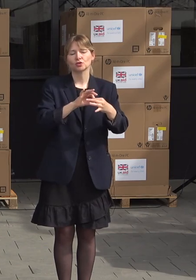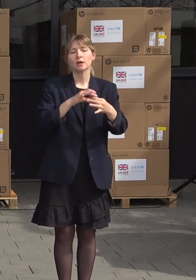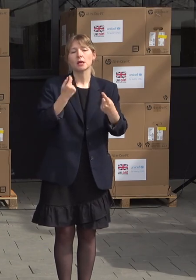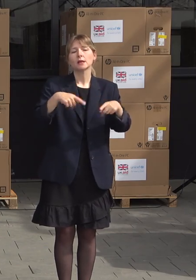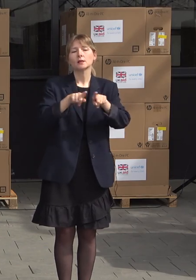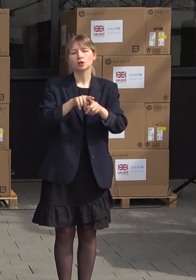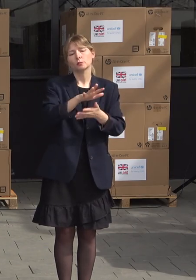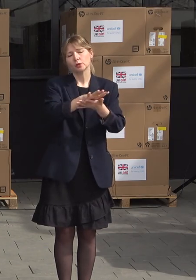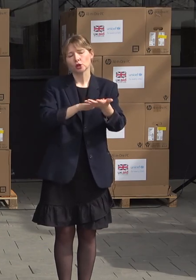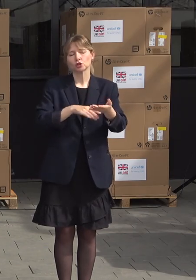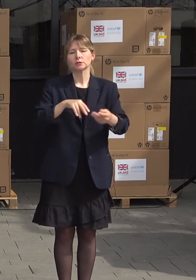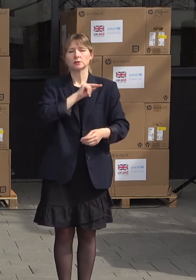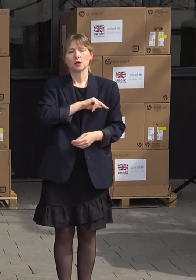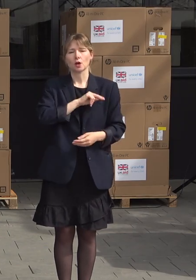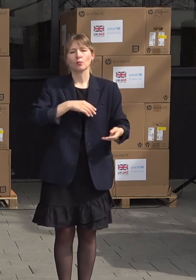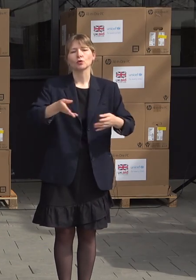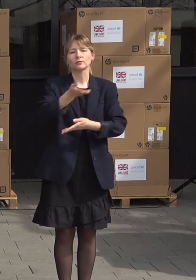the that is we are working. Thank you.